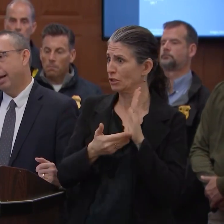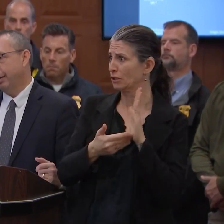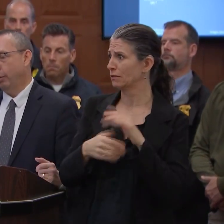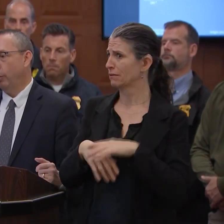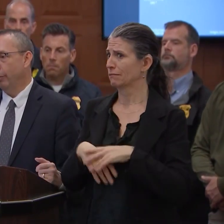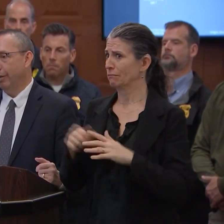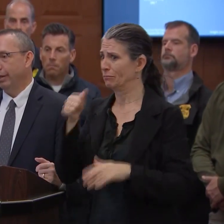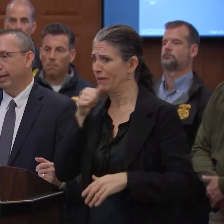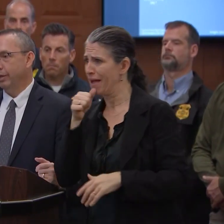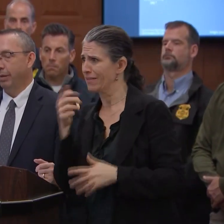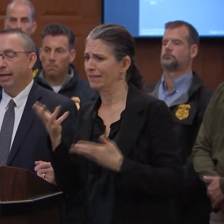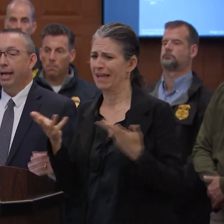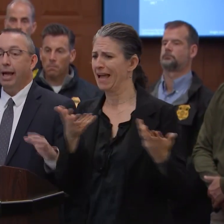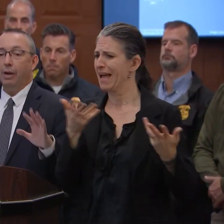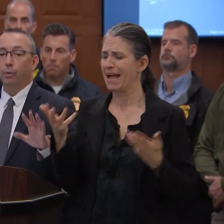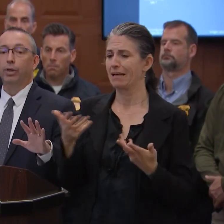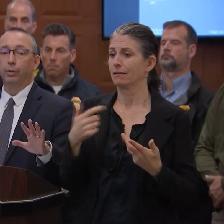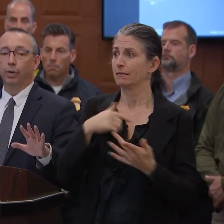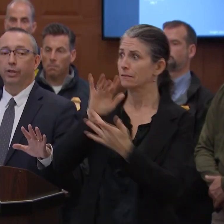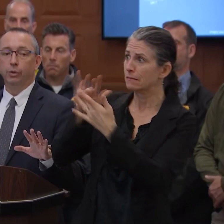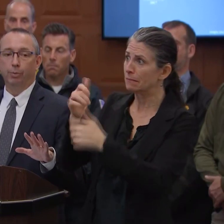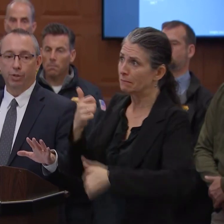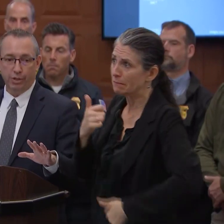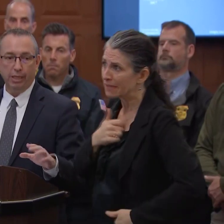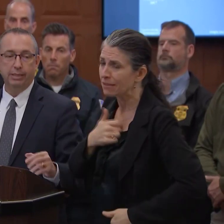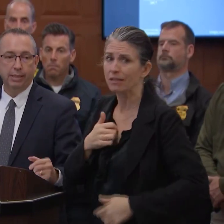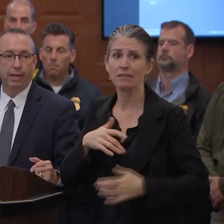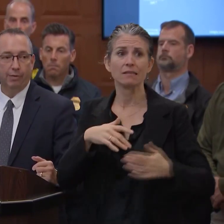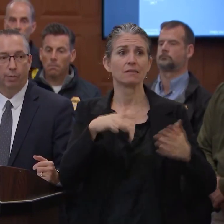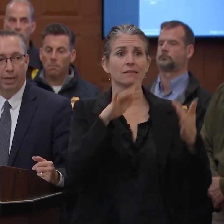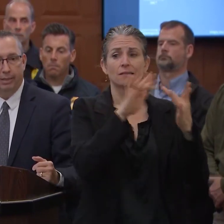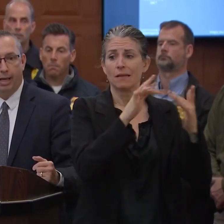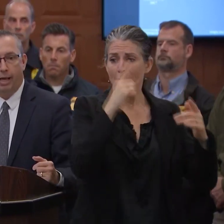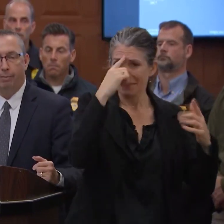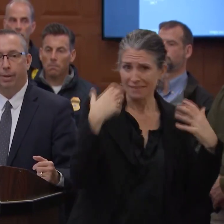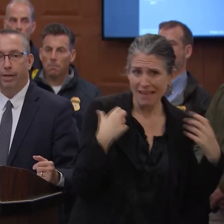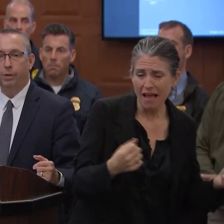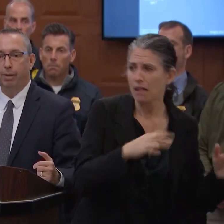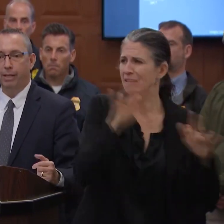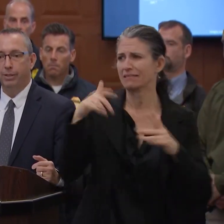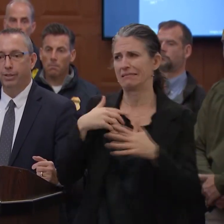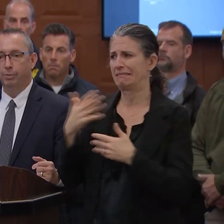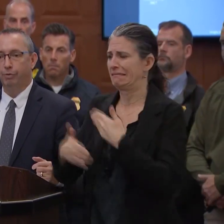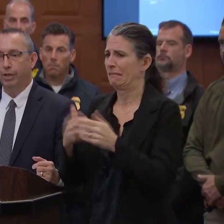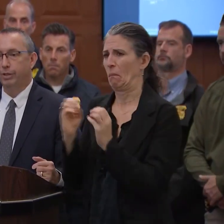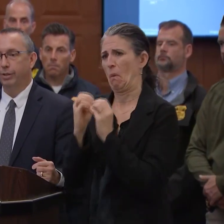up on that like we would with everything else. But I really, really do appreciate everybody's time,